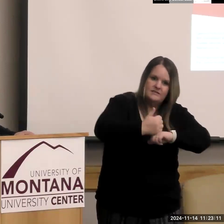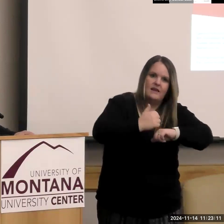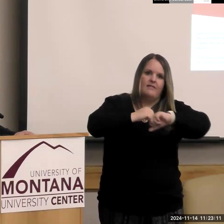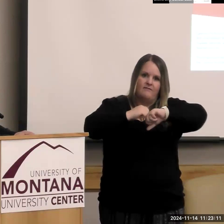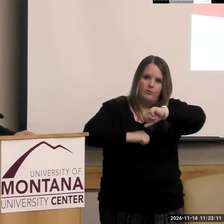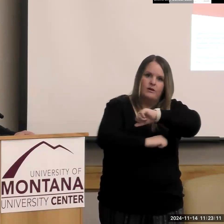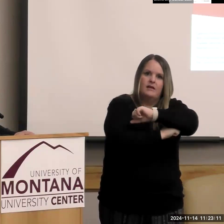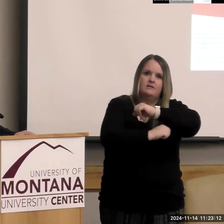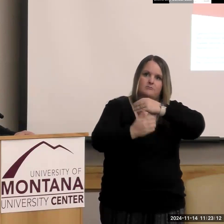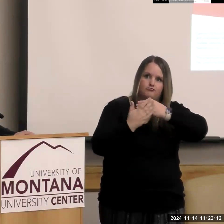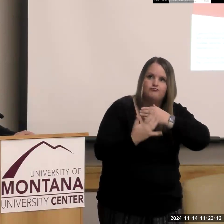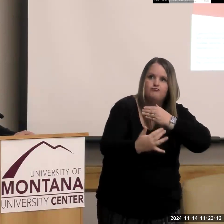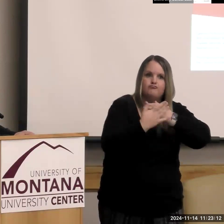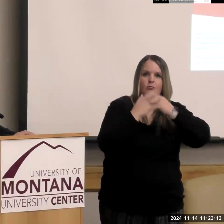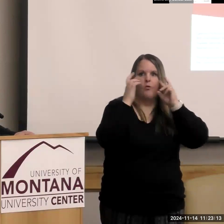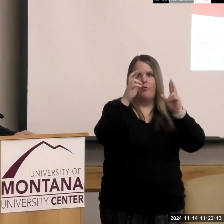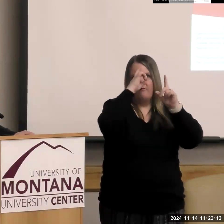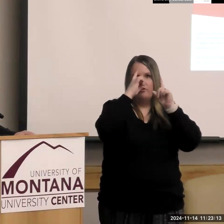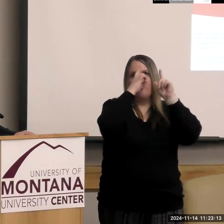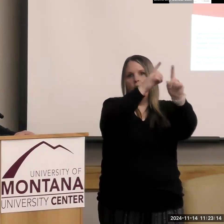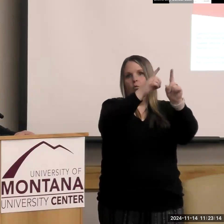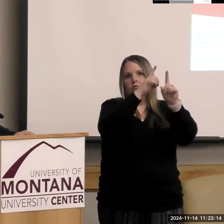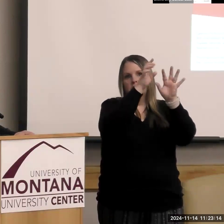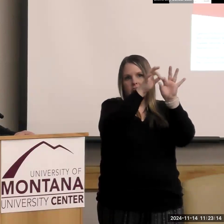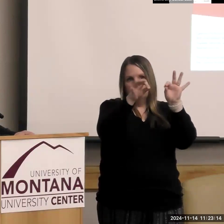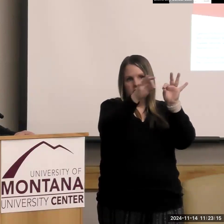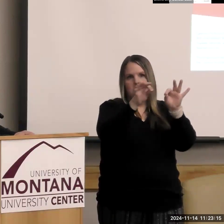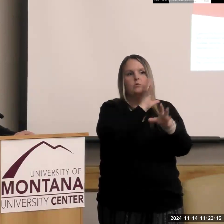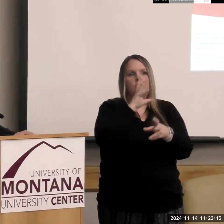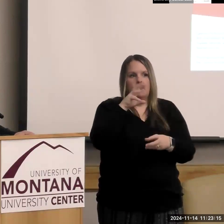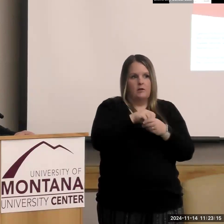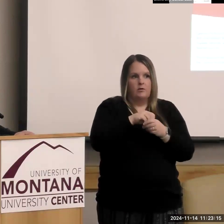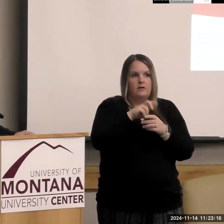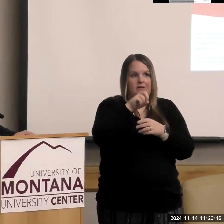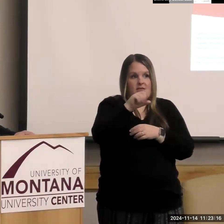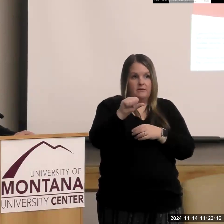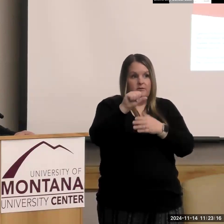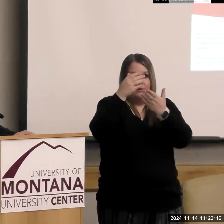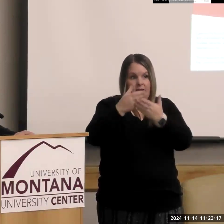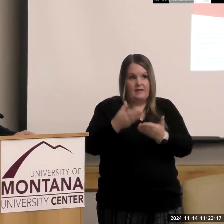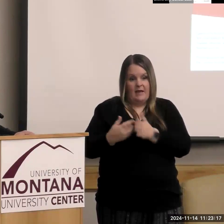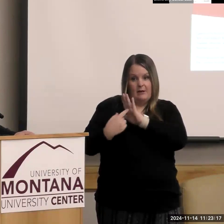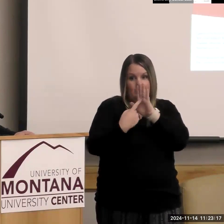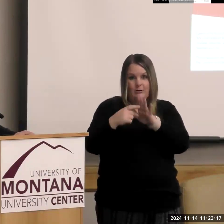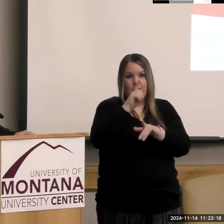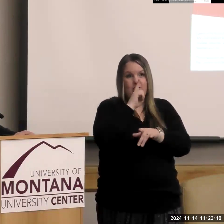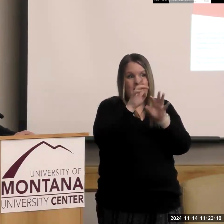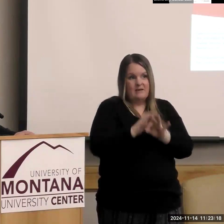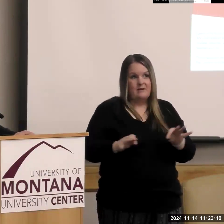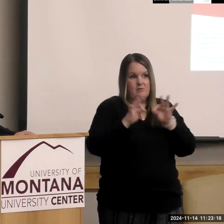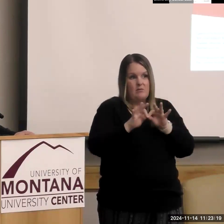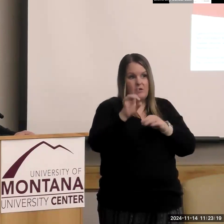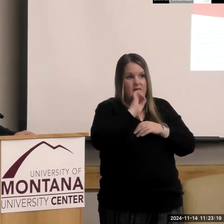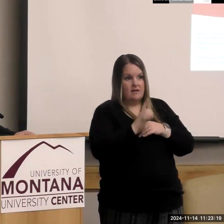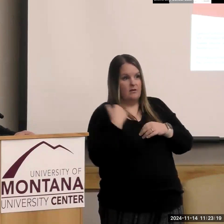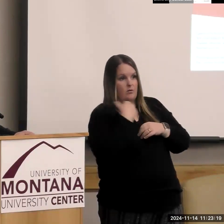to hopefully then get those goals and objectives written so that it does include disability. So then when the data shows how much important that is,